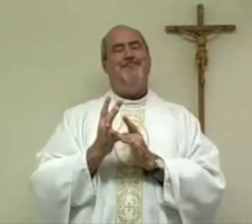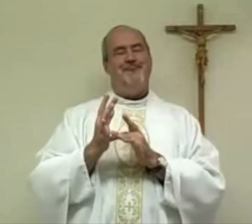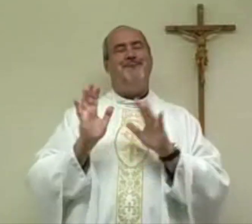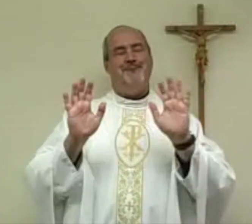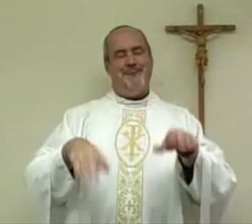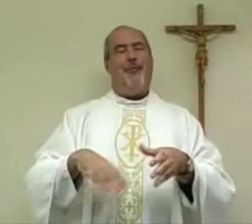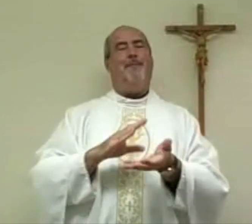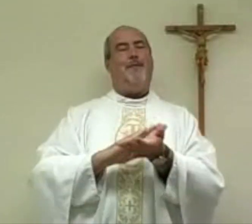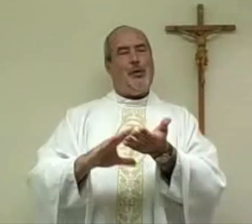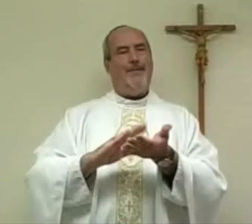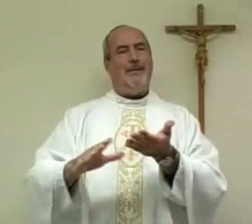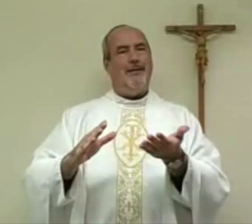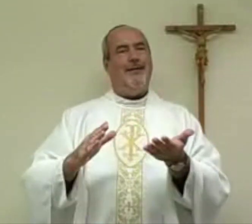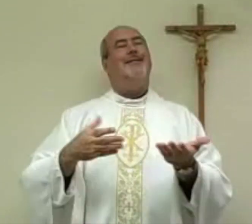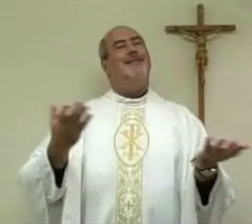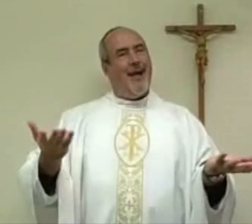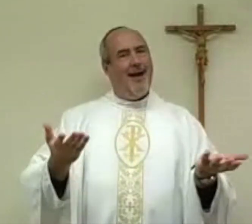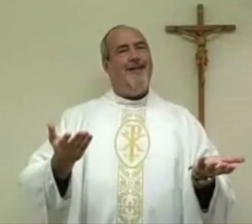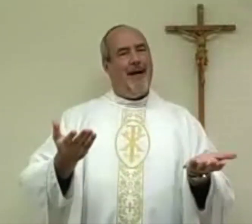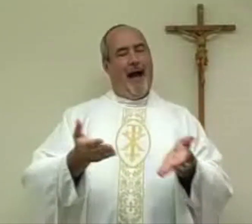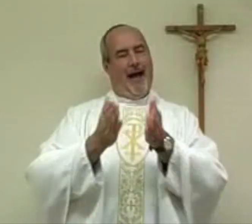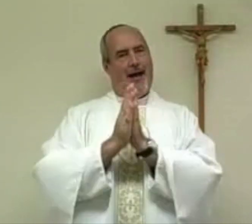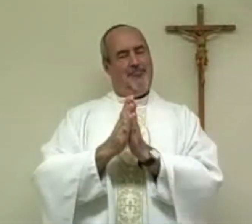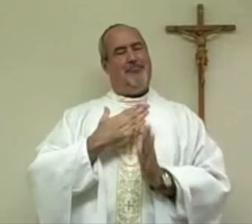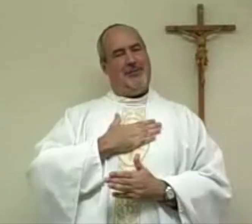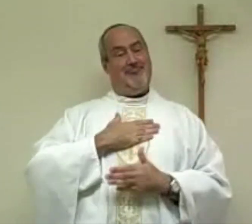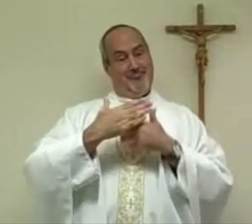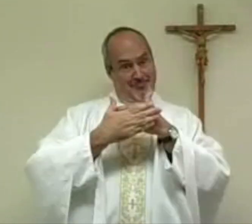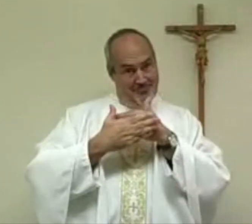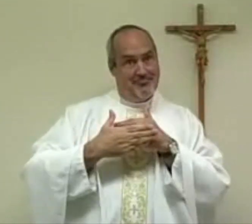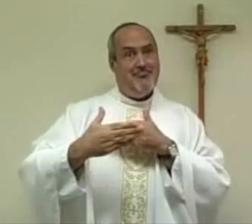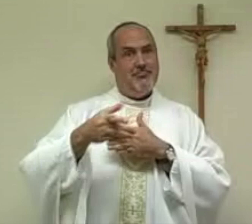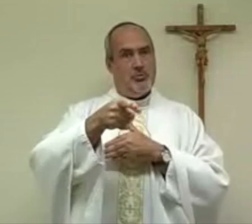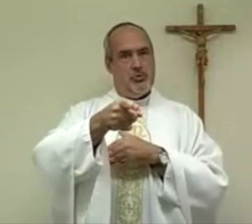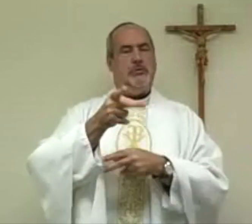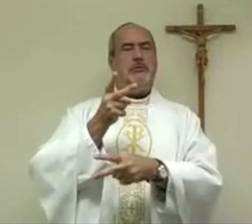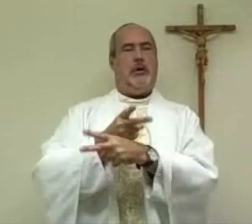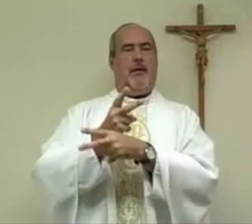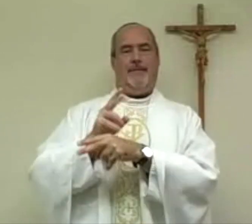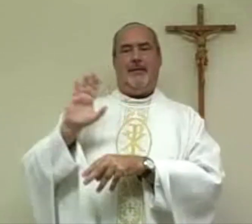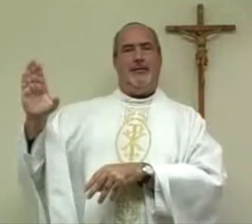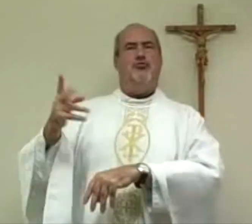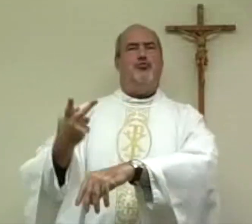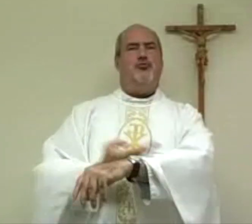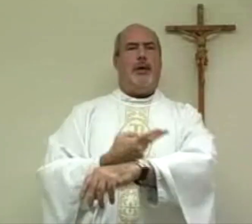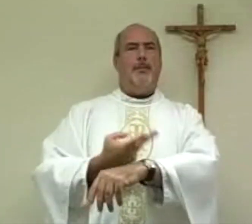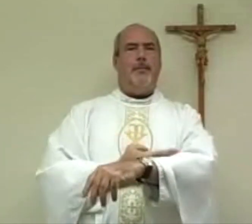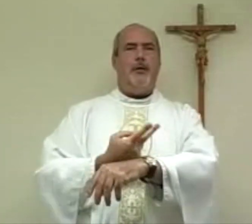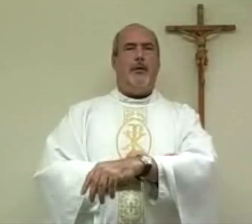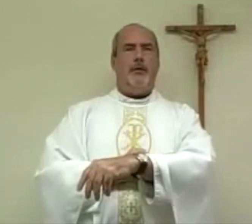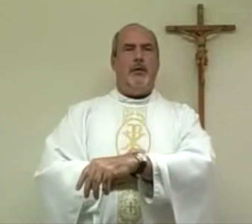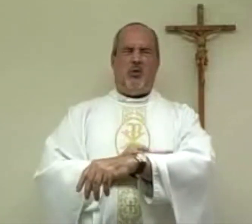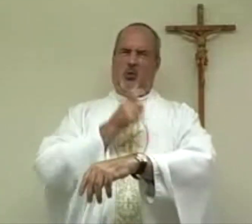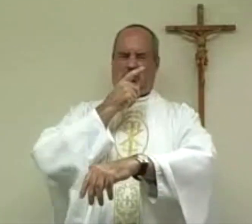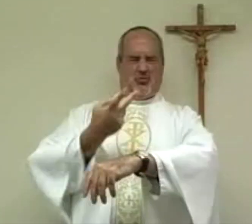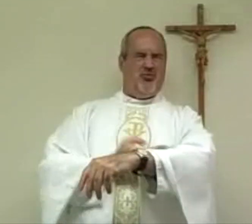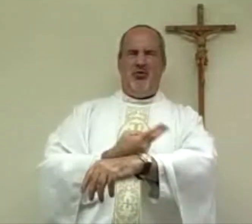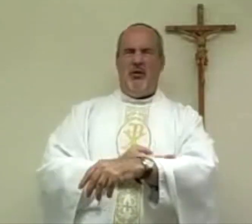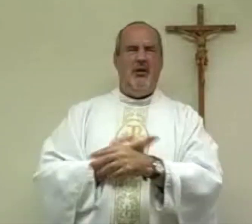love you." And Jesus said, "Okay, you are forgiven. And I ask that from now on, you take care of the